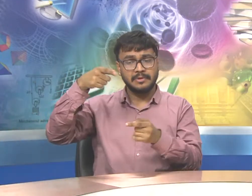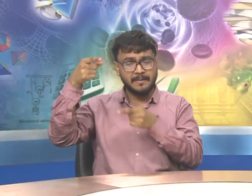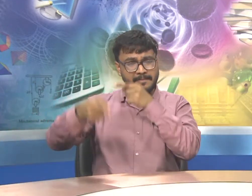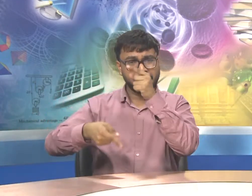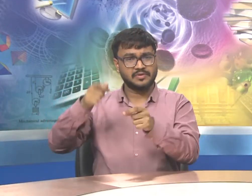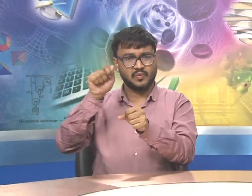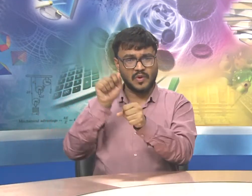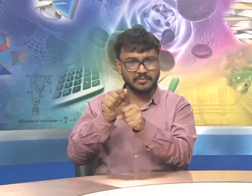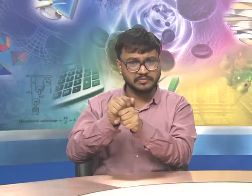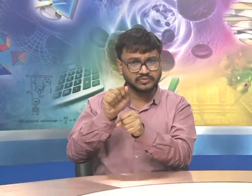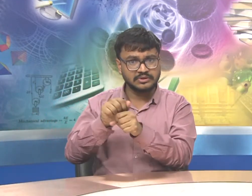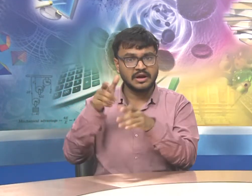children in juvenile home,